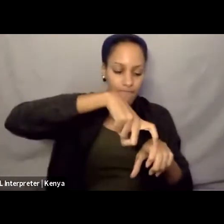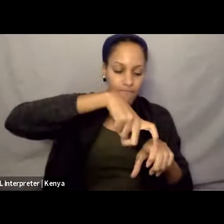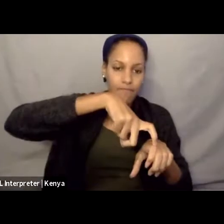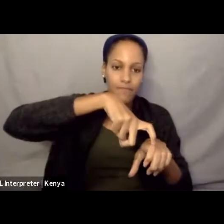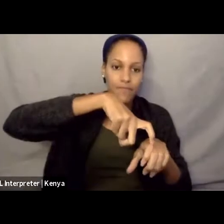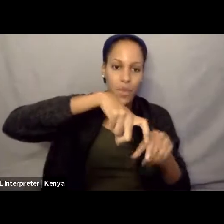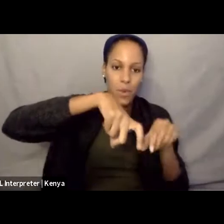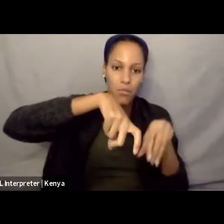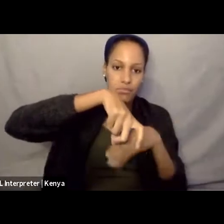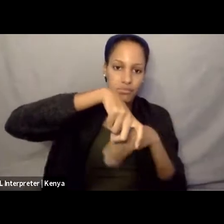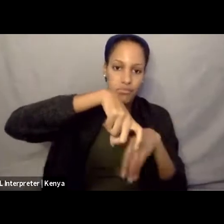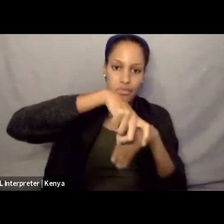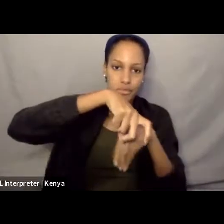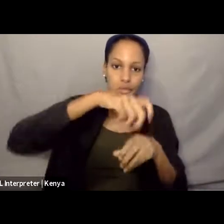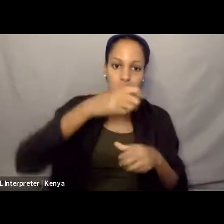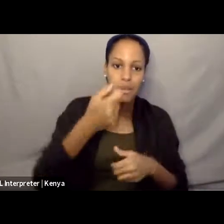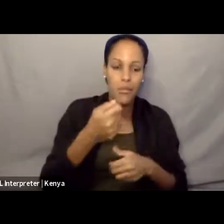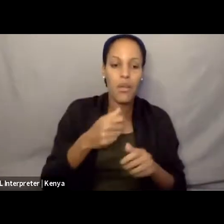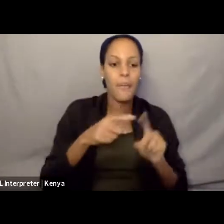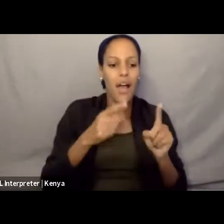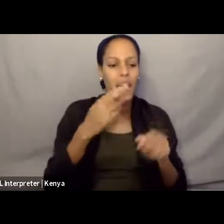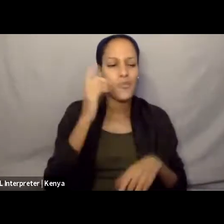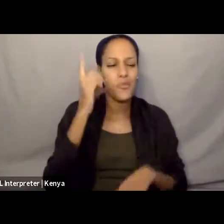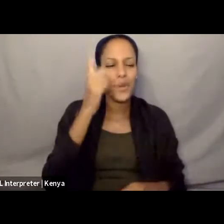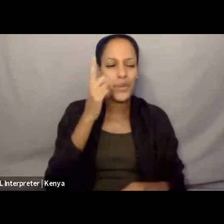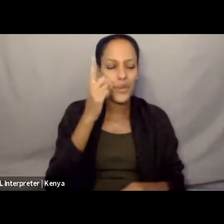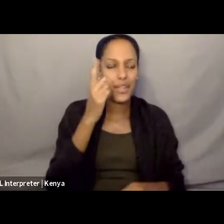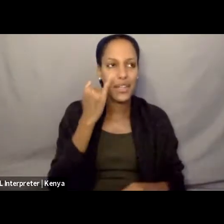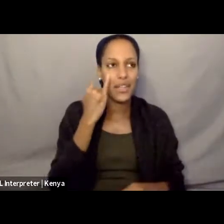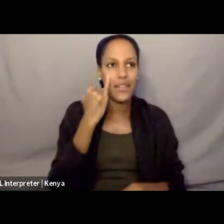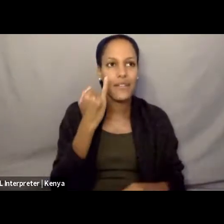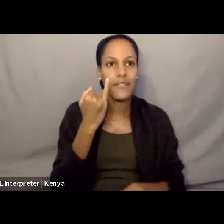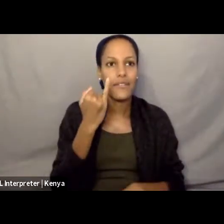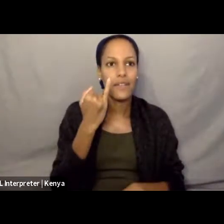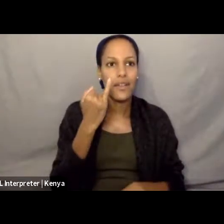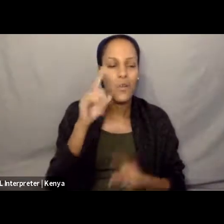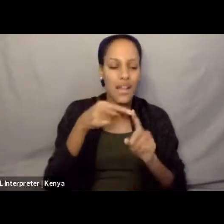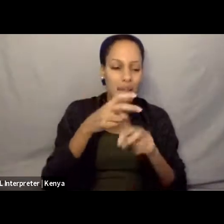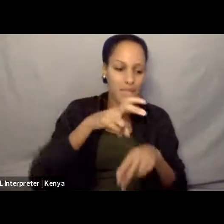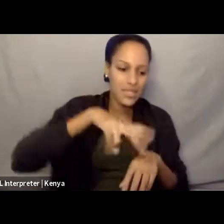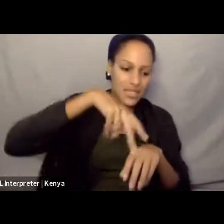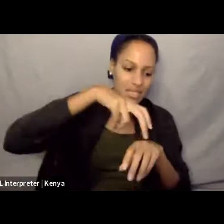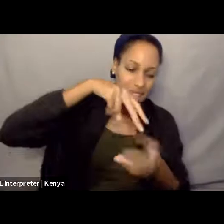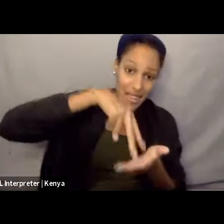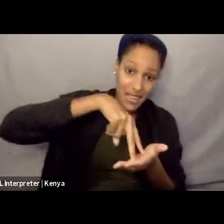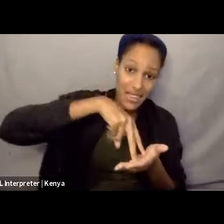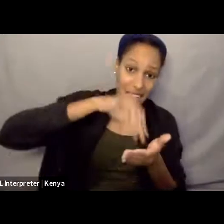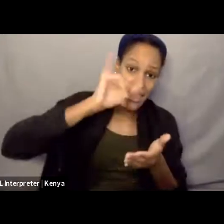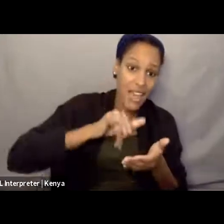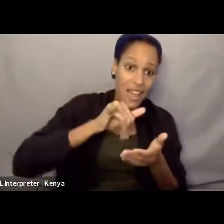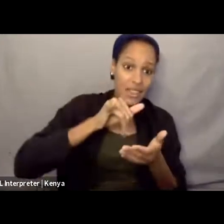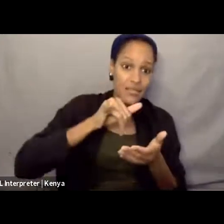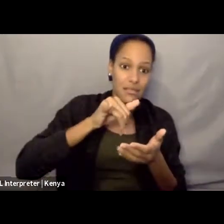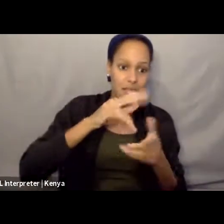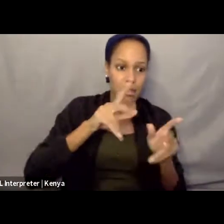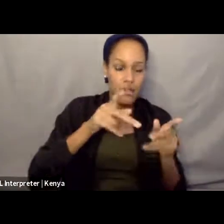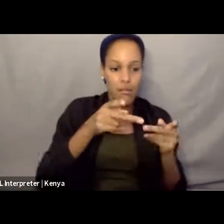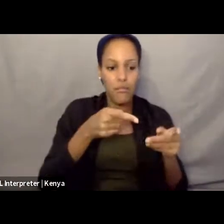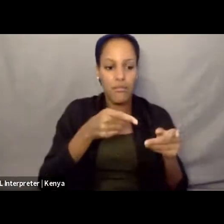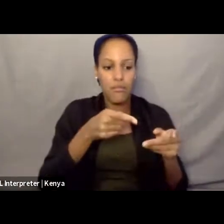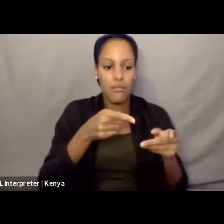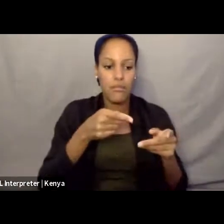pale thigh, I wondered if, whenever I am in this position, which is often, oiling, cutting